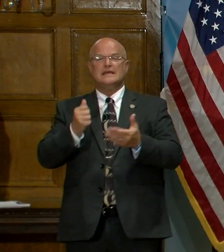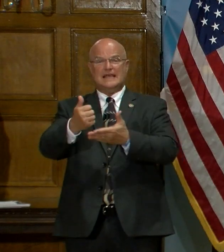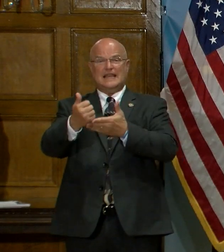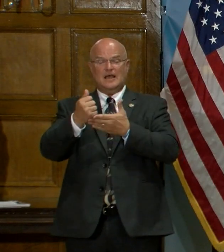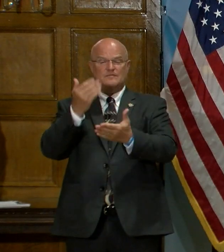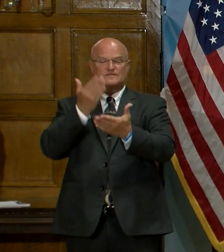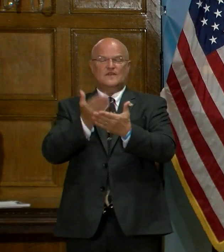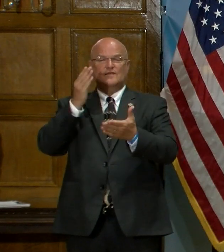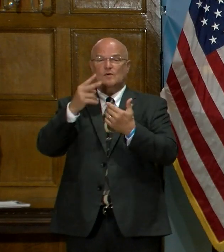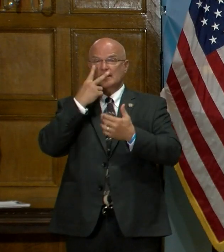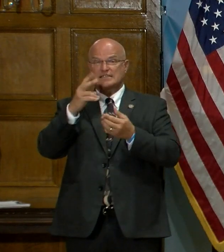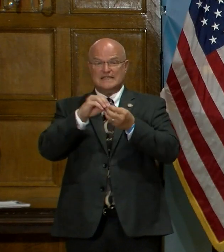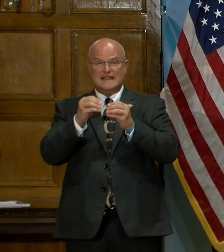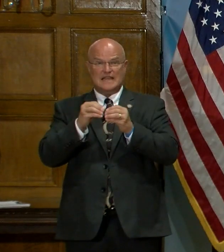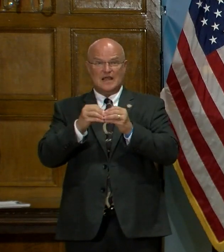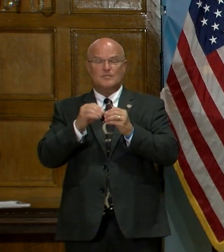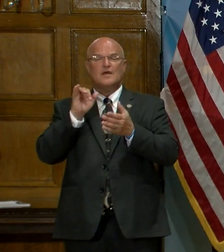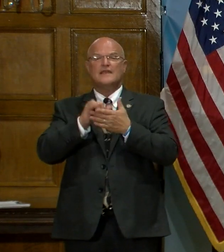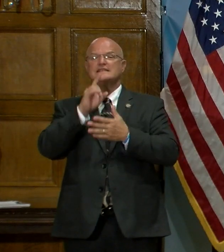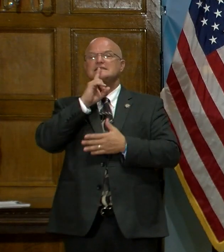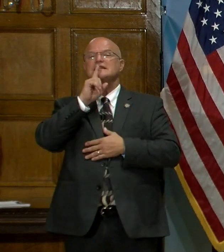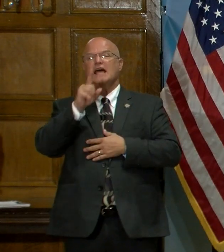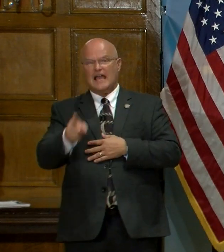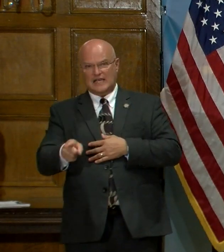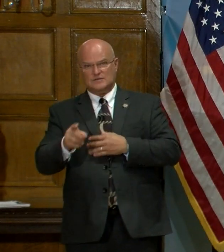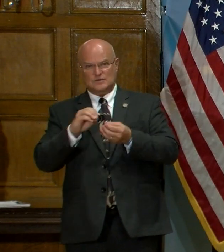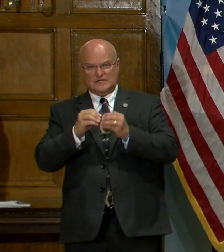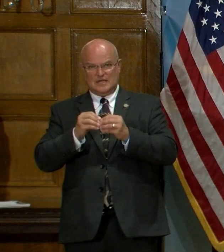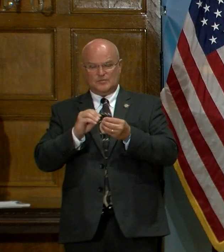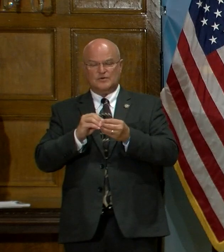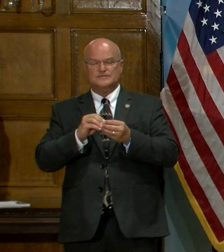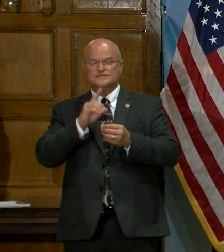help verify that when they see that number that it's actually a